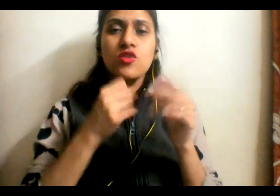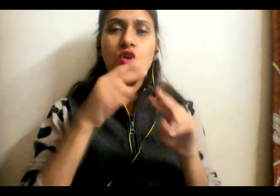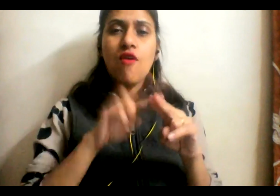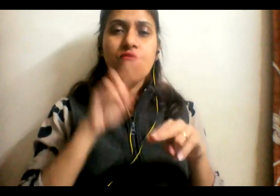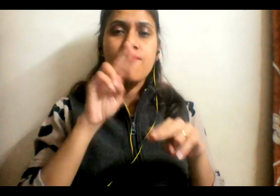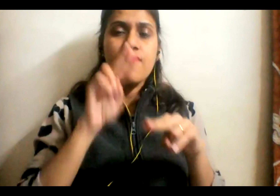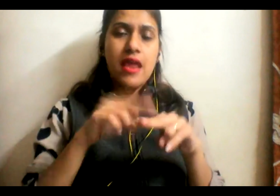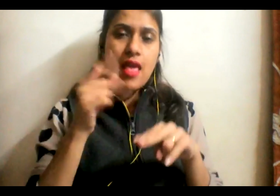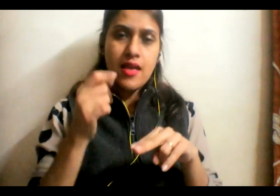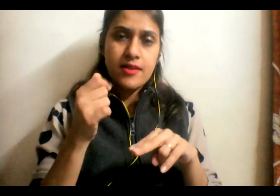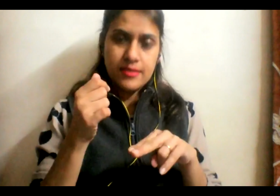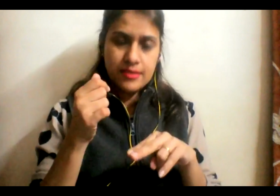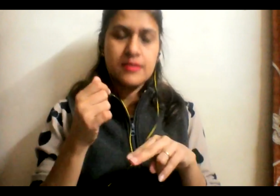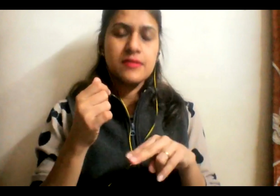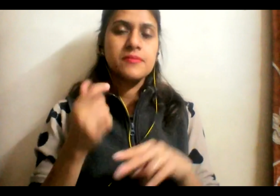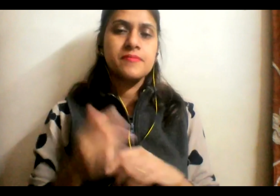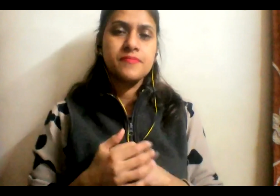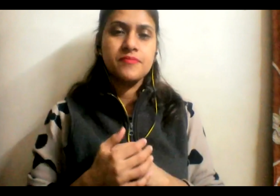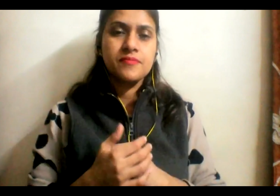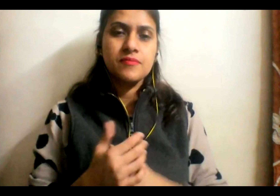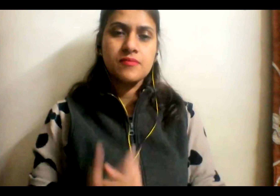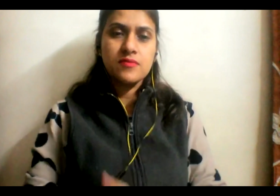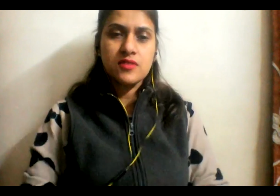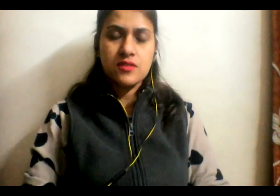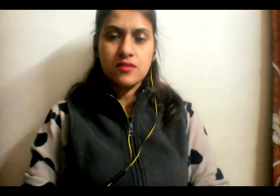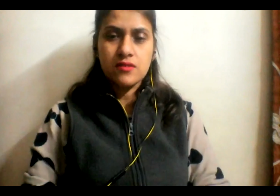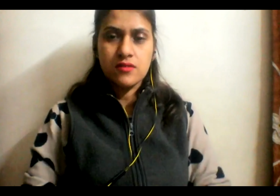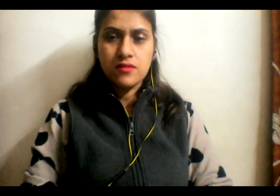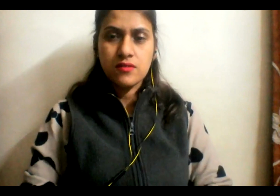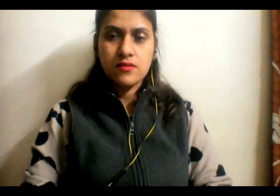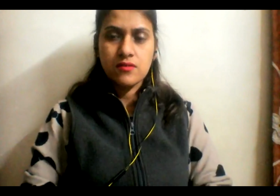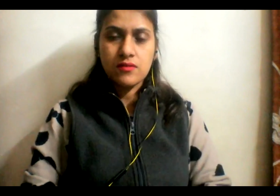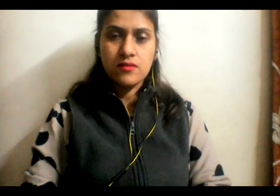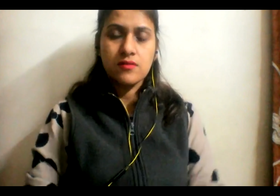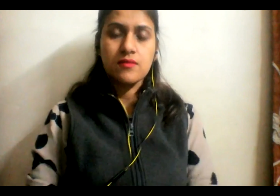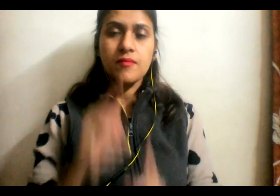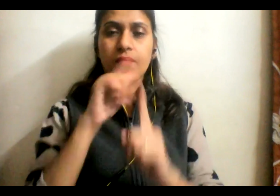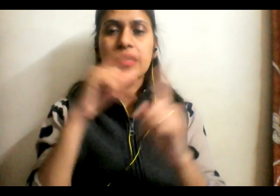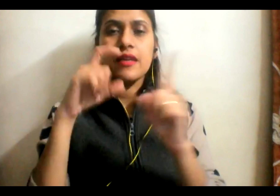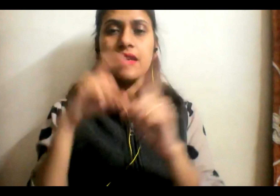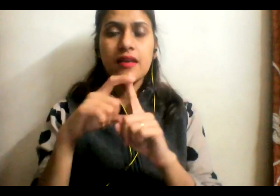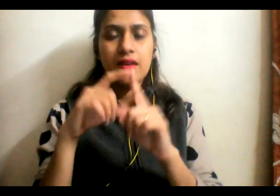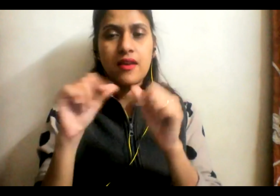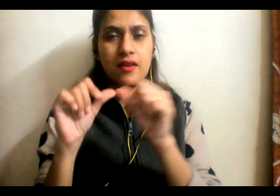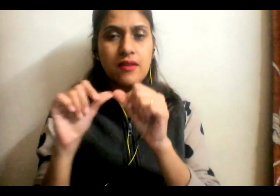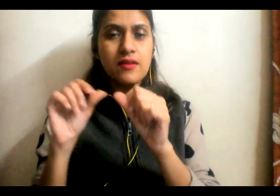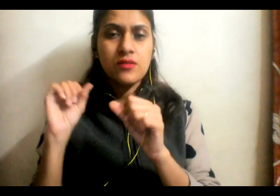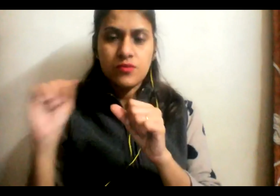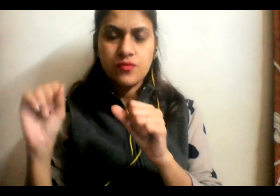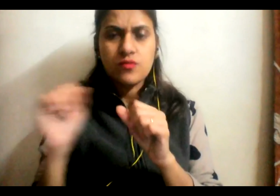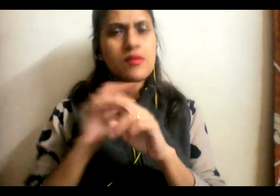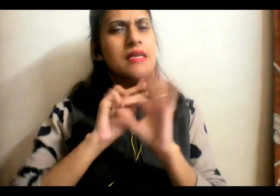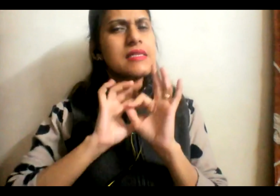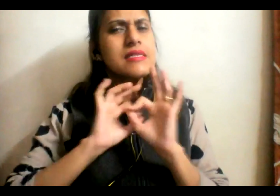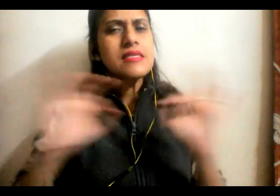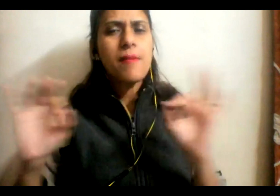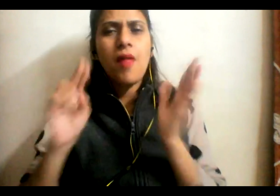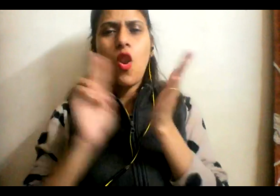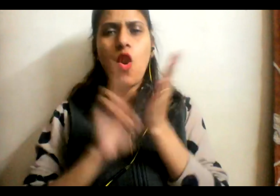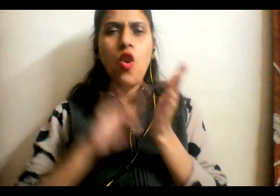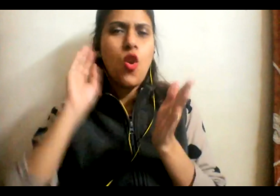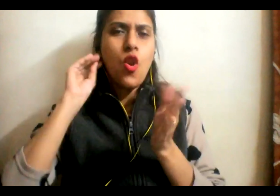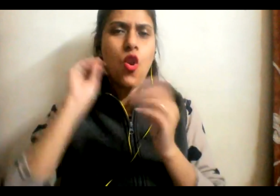this. But IBA and the banks definitely should be there as party. And a simple notice will do the trick, because